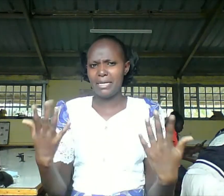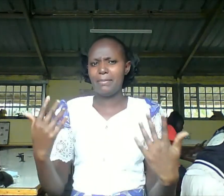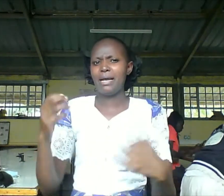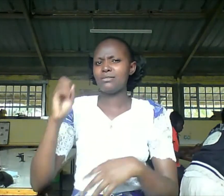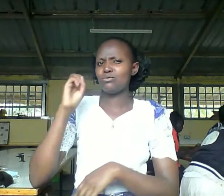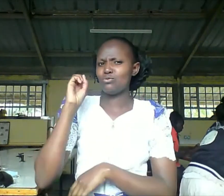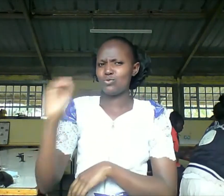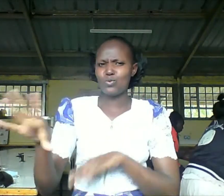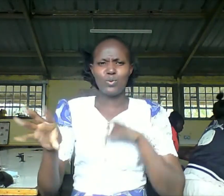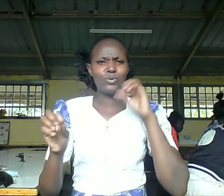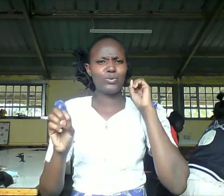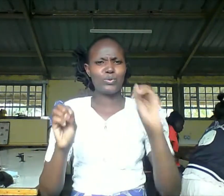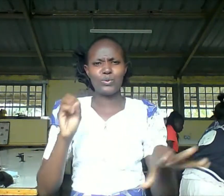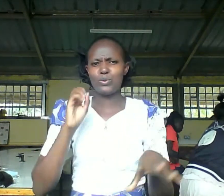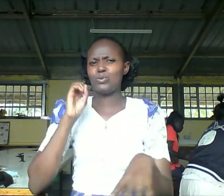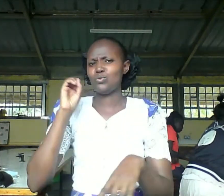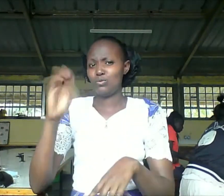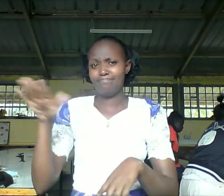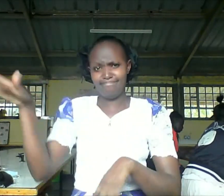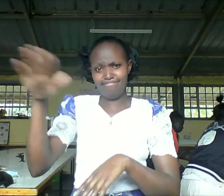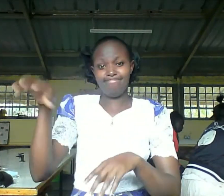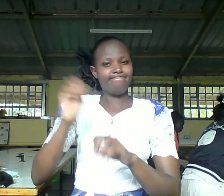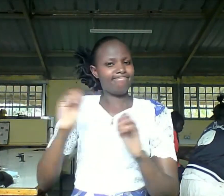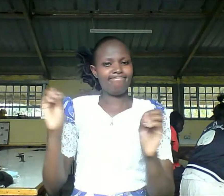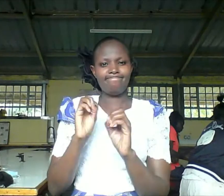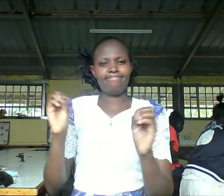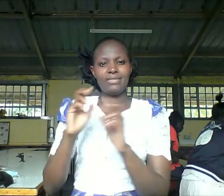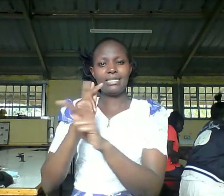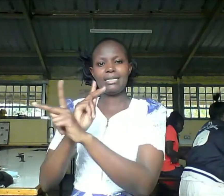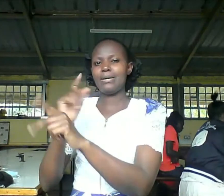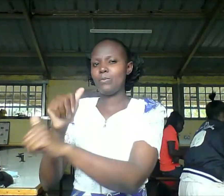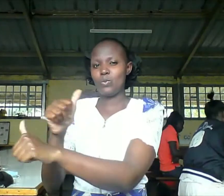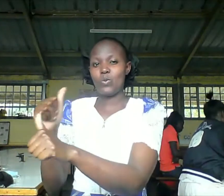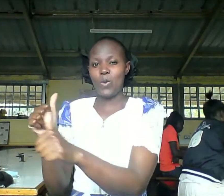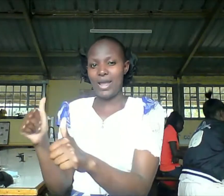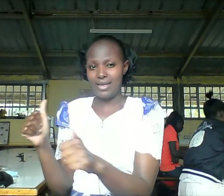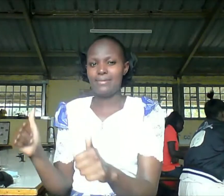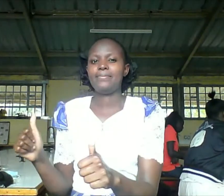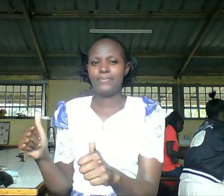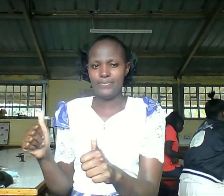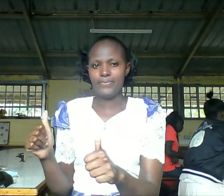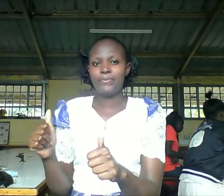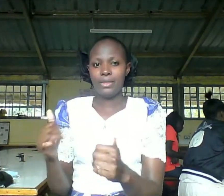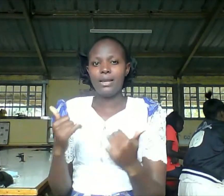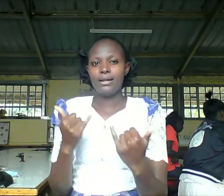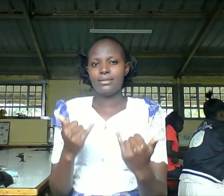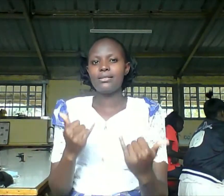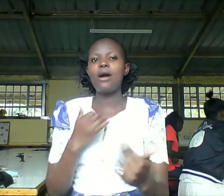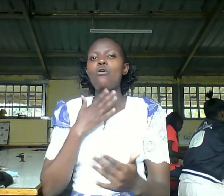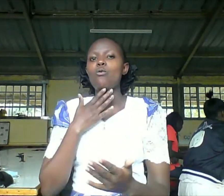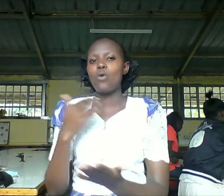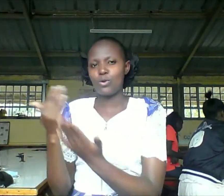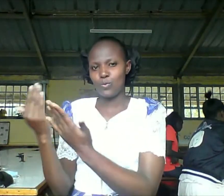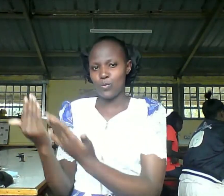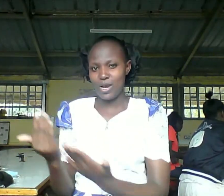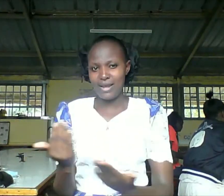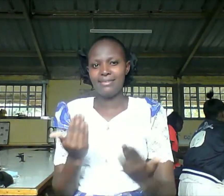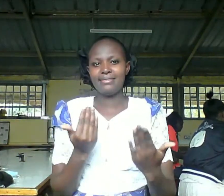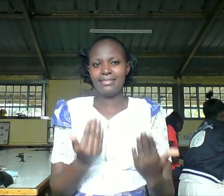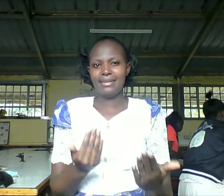compound. Keep them where are supposed to be kept. I would like to invite the school discipline master to say